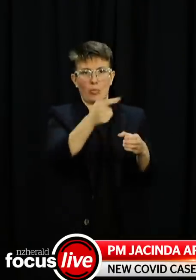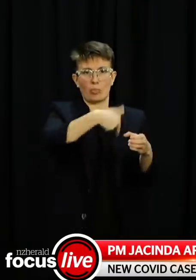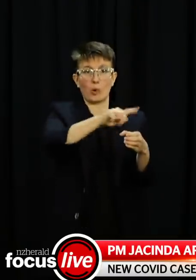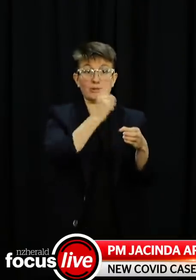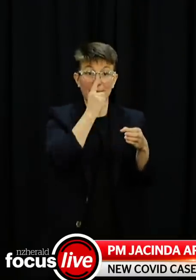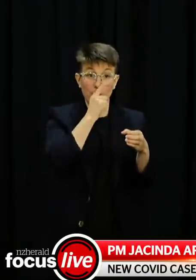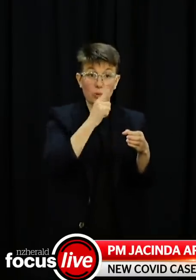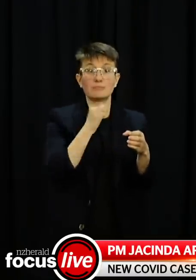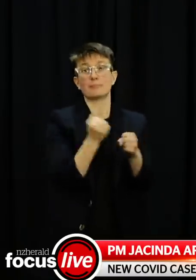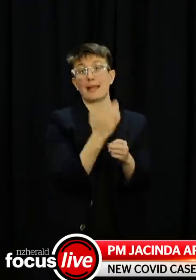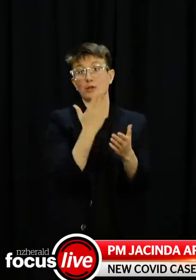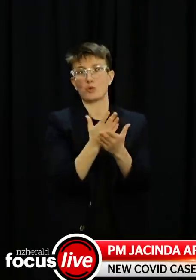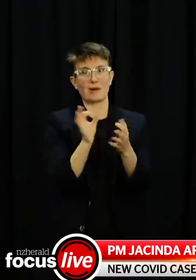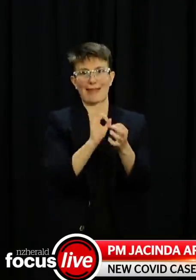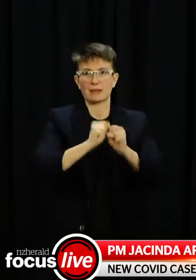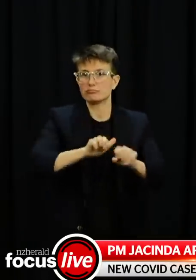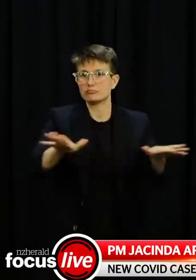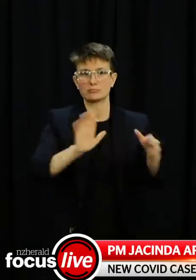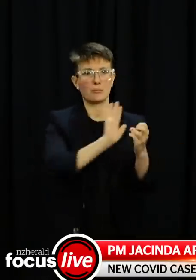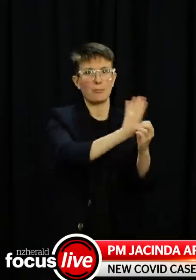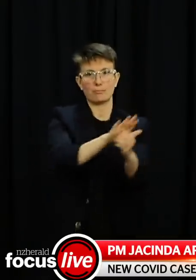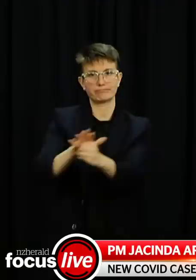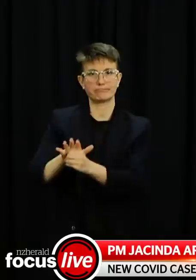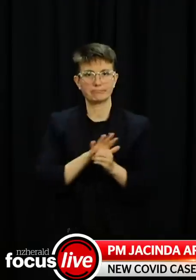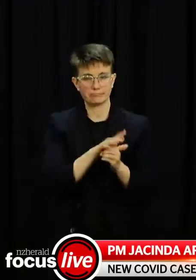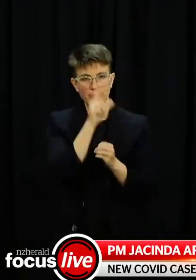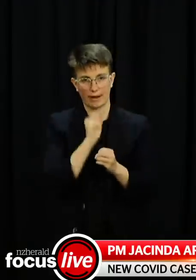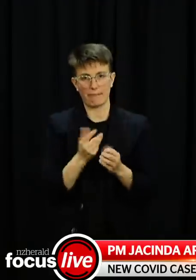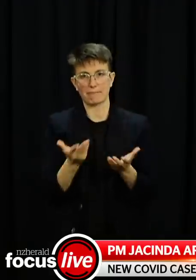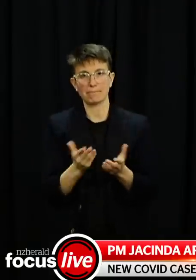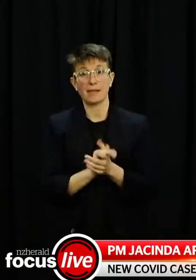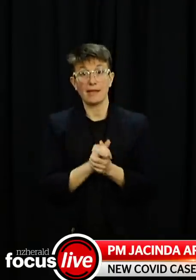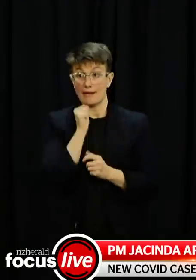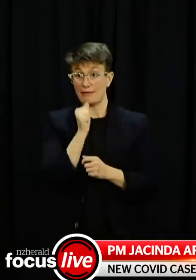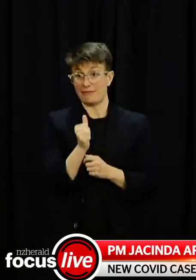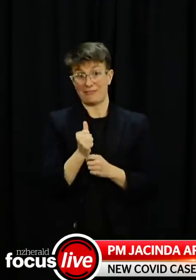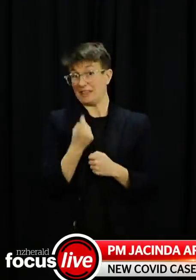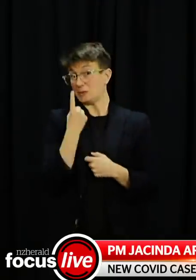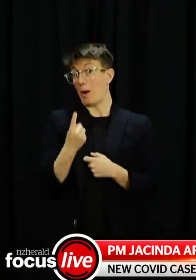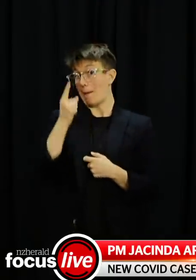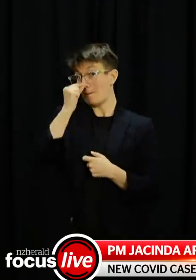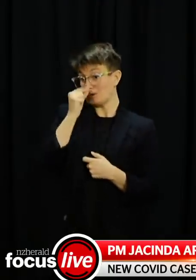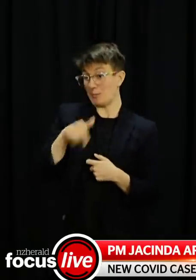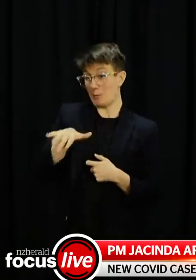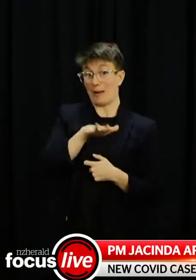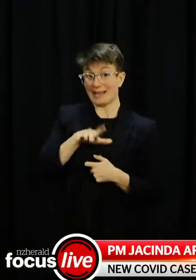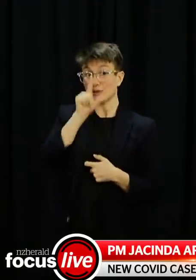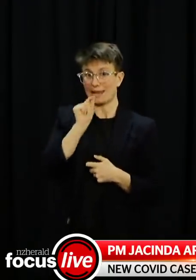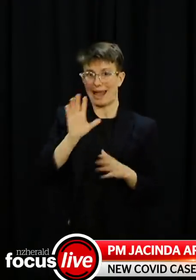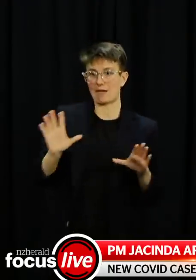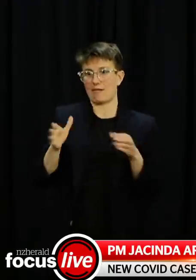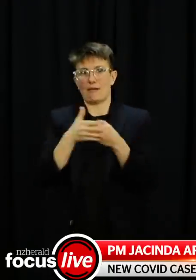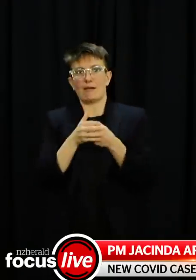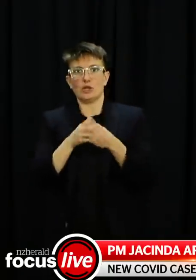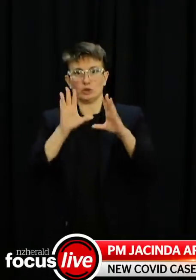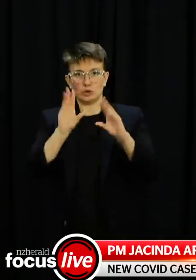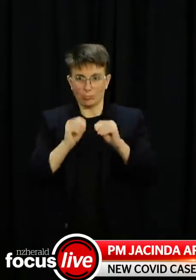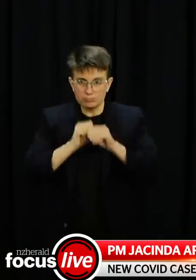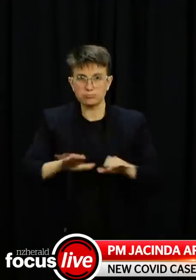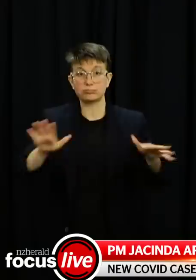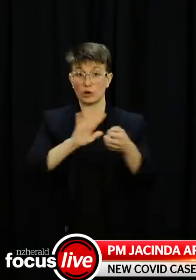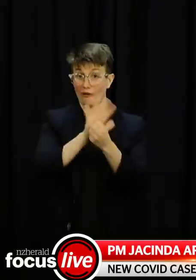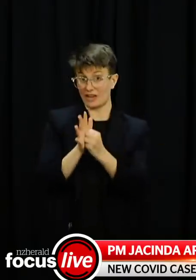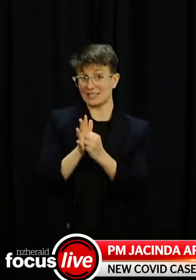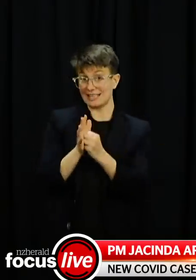again. If there's one place in the world where people should have hope that we can get on top of this, it's this country, Aotearoa, New Zealand. Yeah, and just finally here.